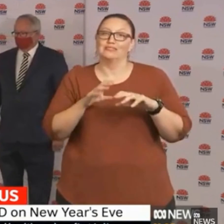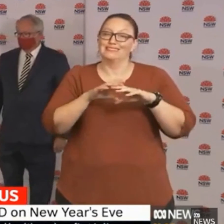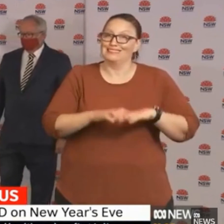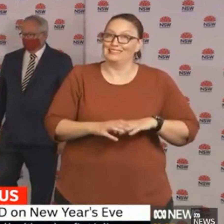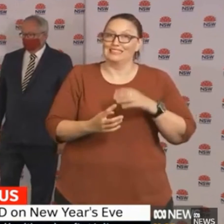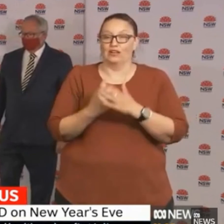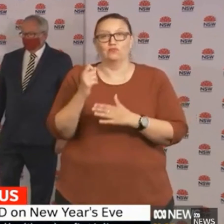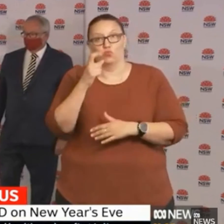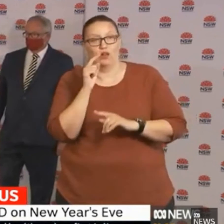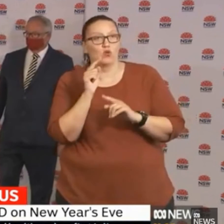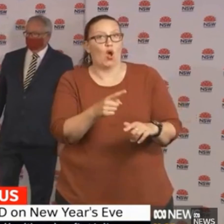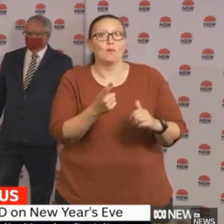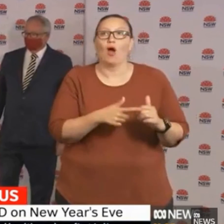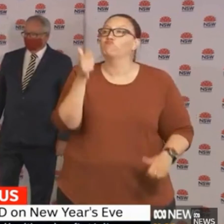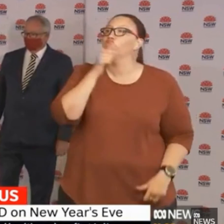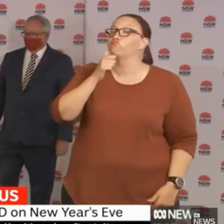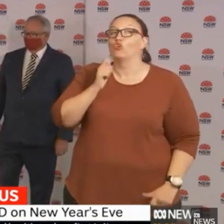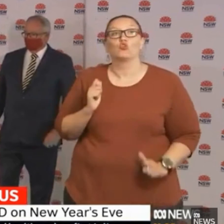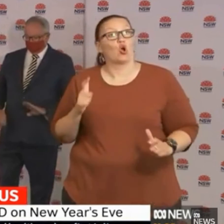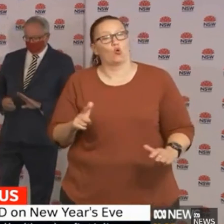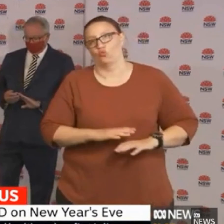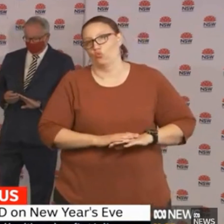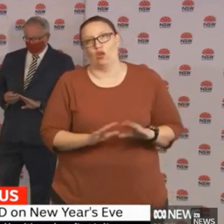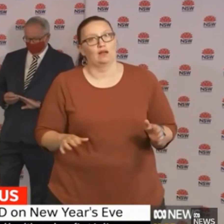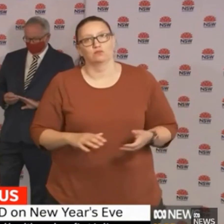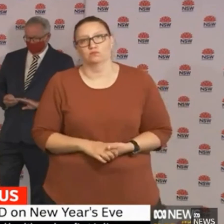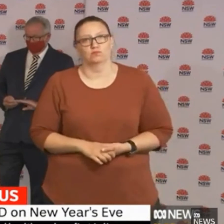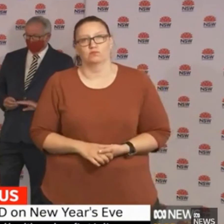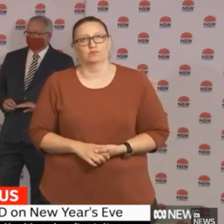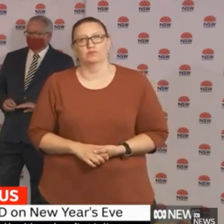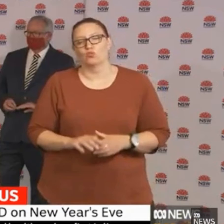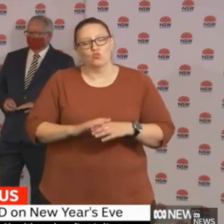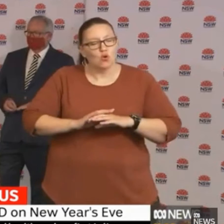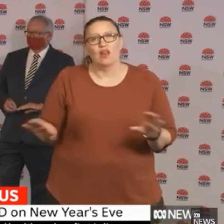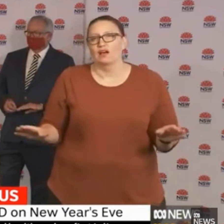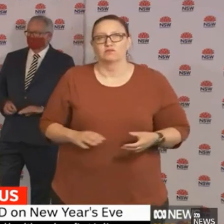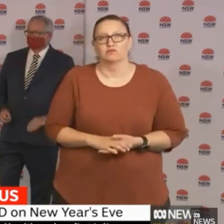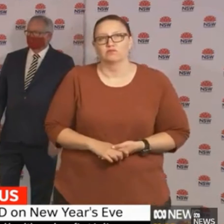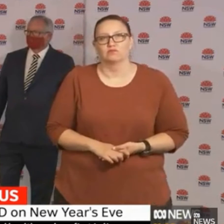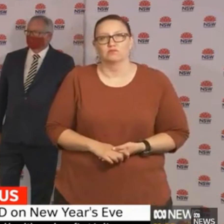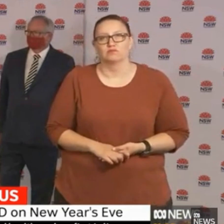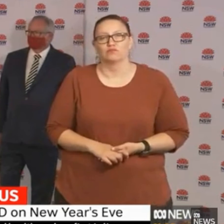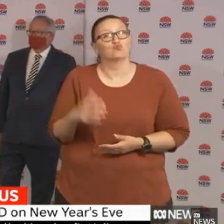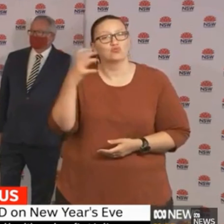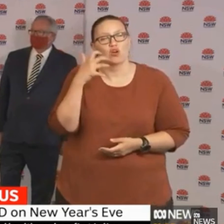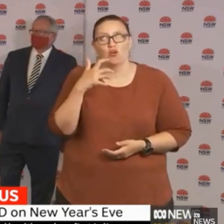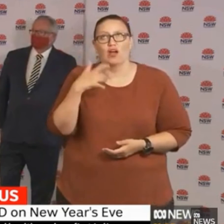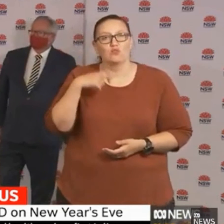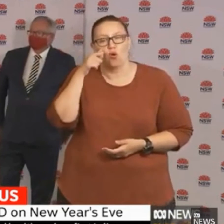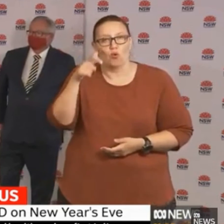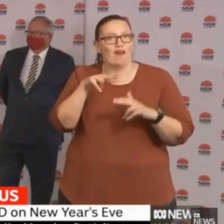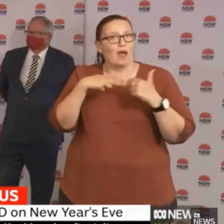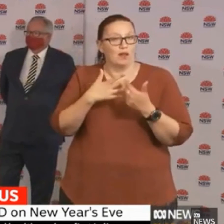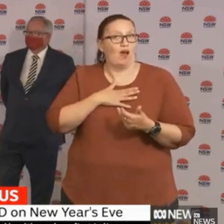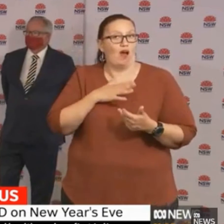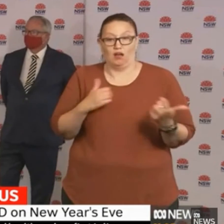to participate in that. But you cannot just, unfortunately, pick up and go along to those frequently attended venues